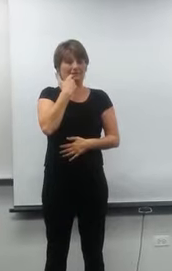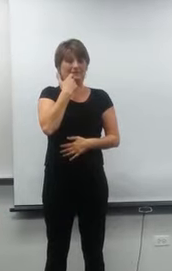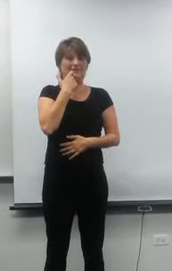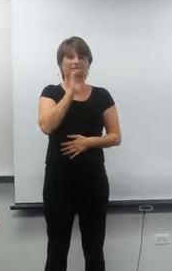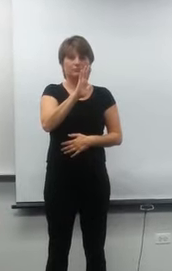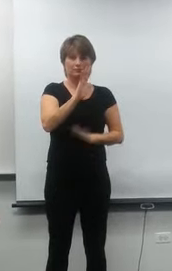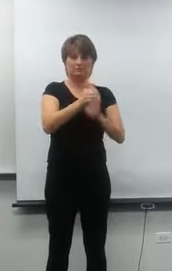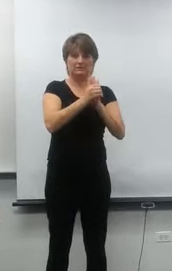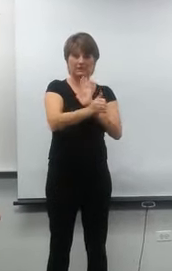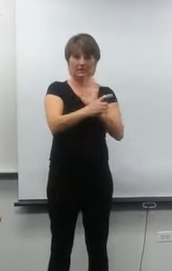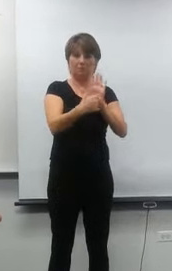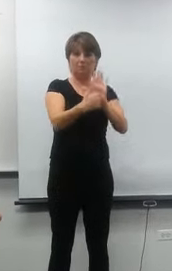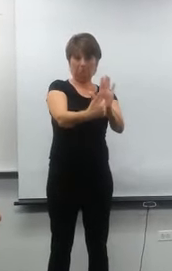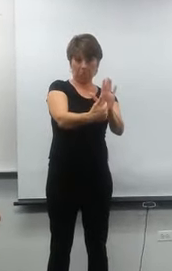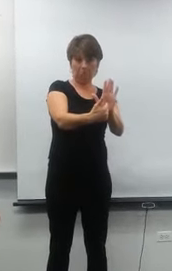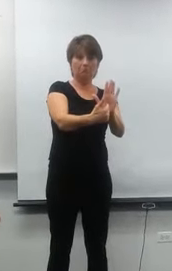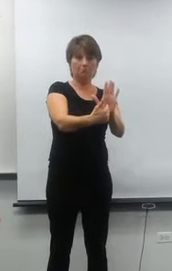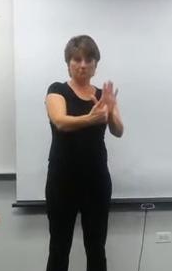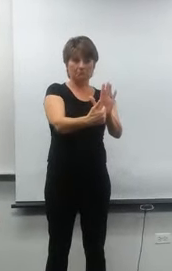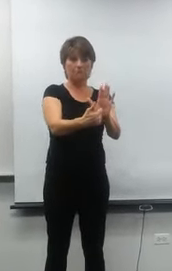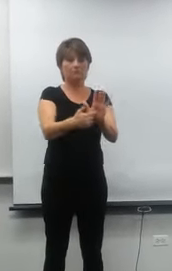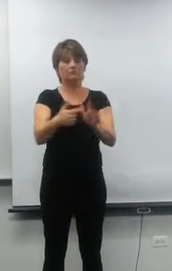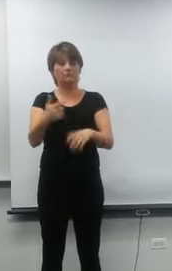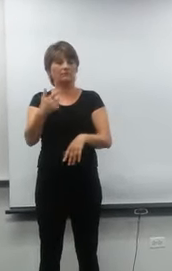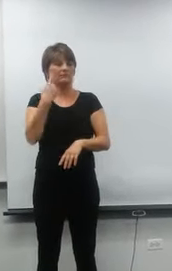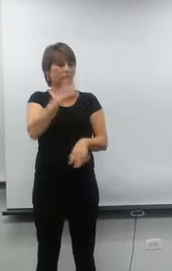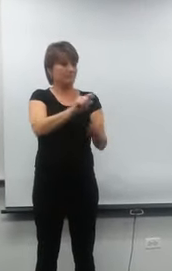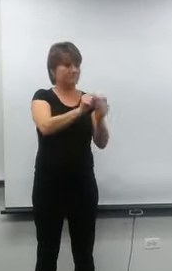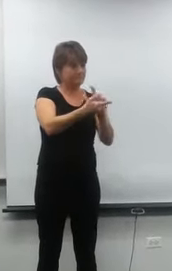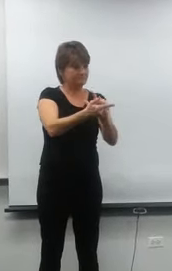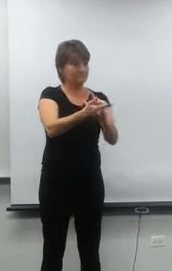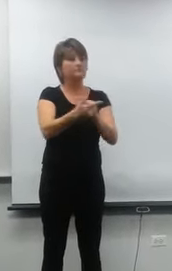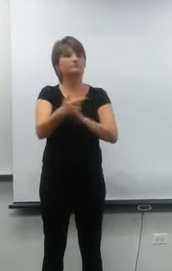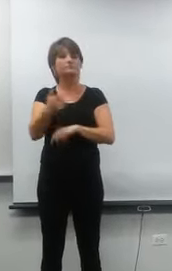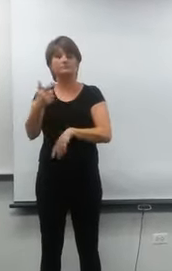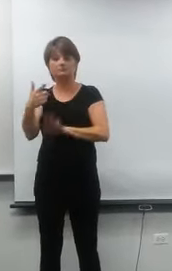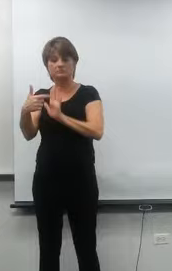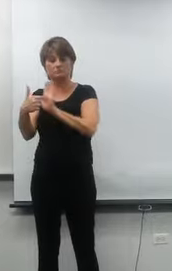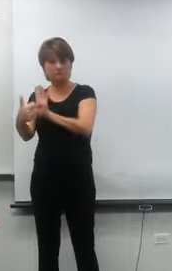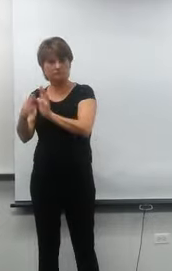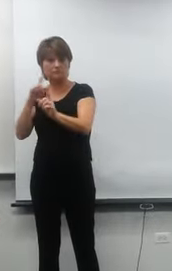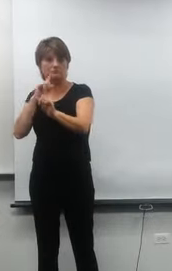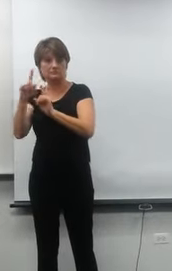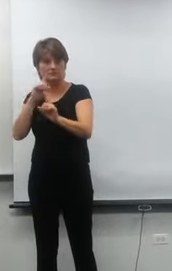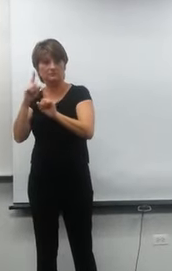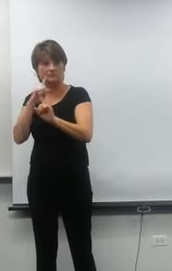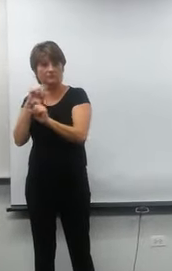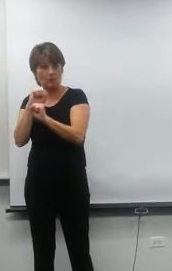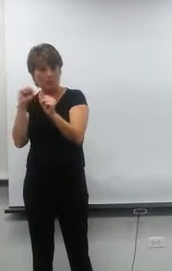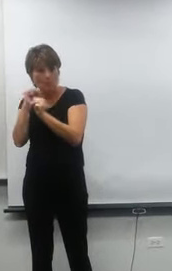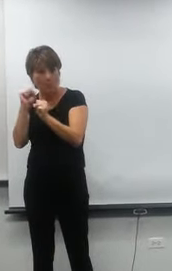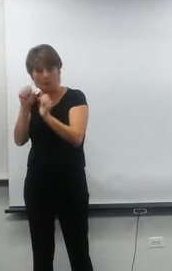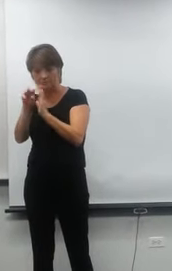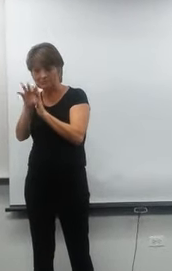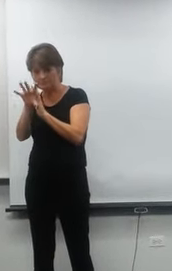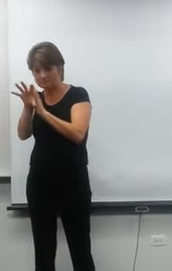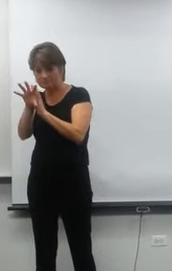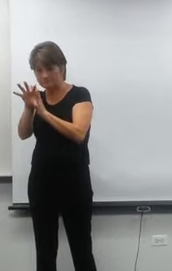you've never seen before. And this is a way to show us your skills, what you know about transliteration and what you know